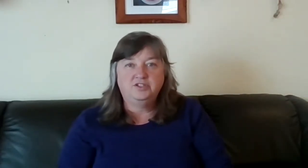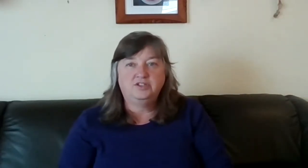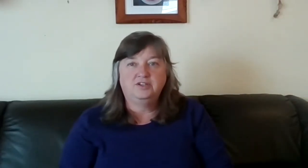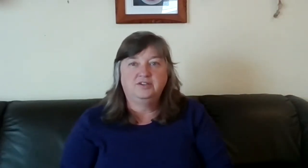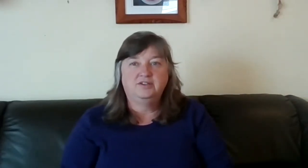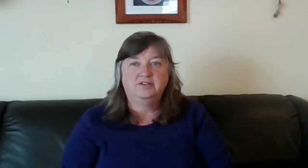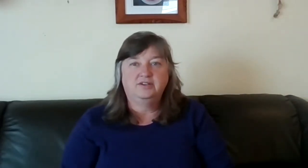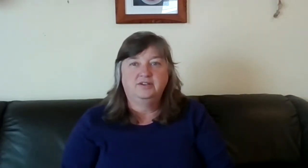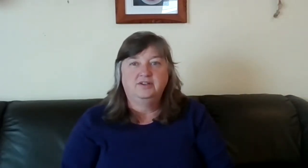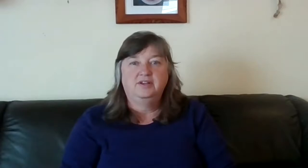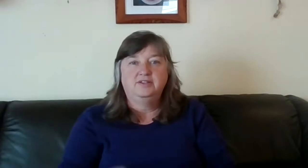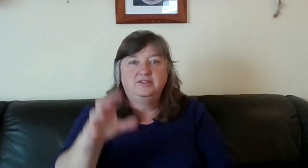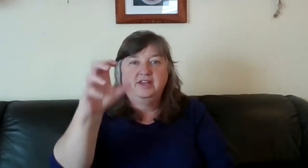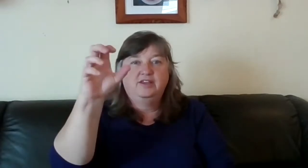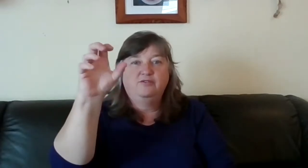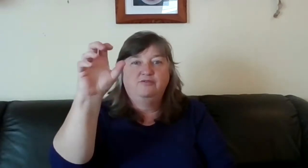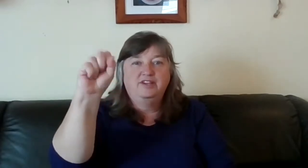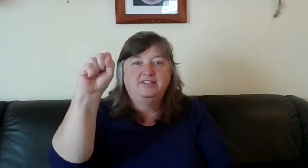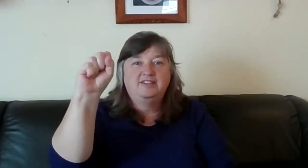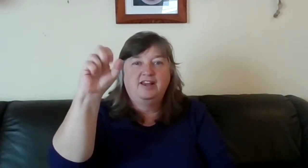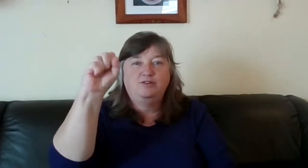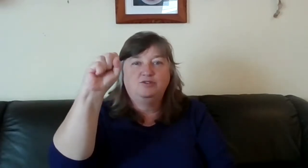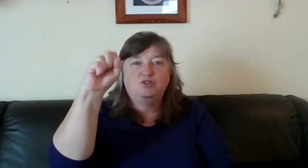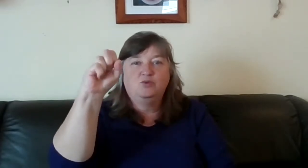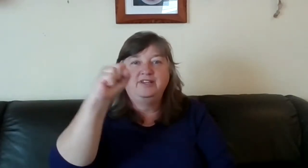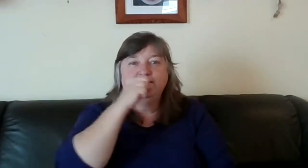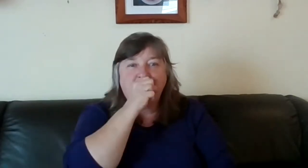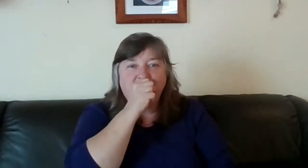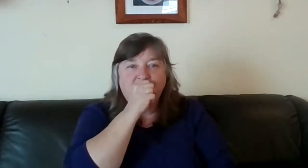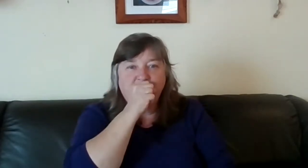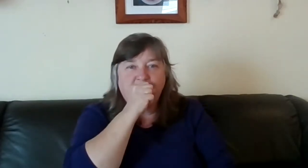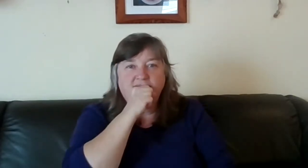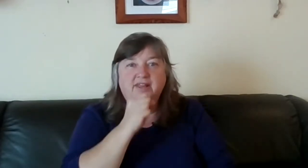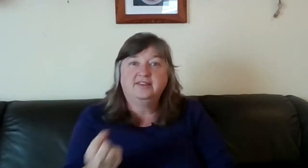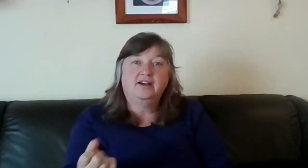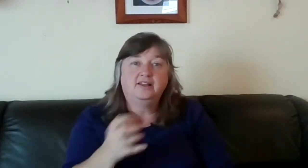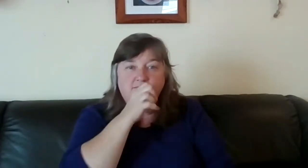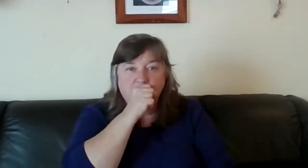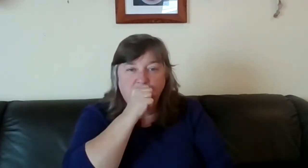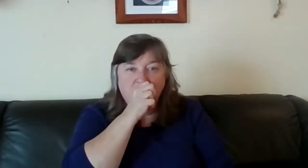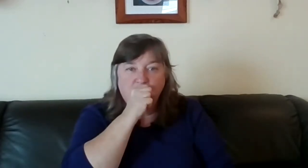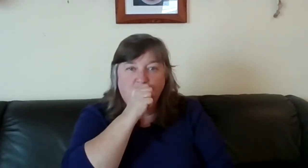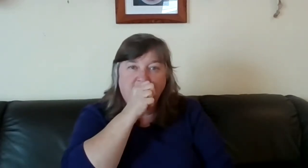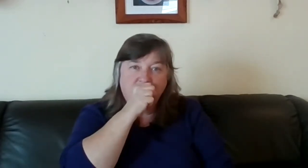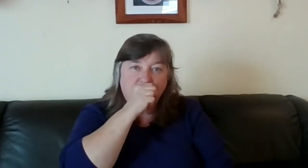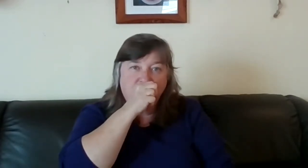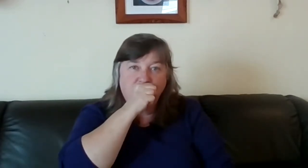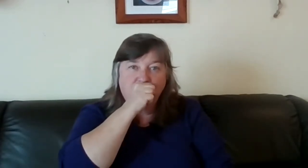Orange, so take your fist and you squeeze it in front of your mouth like the color orange.